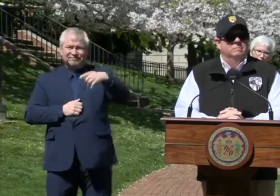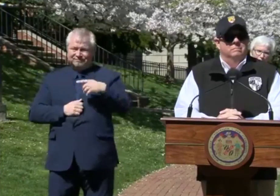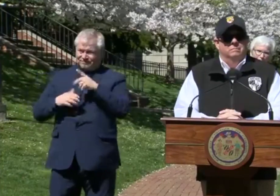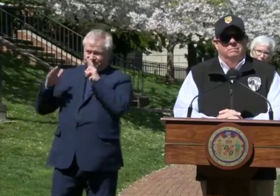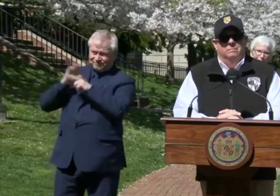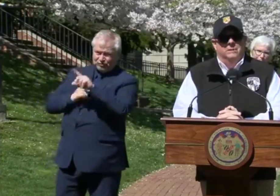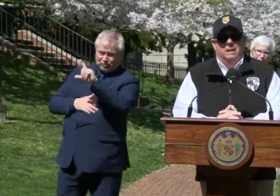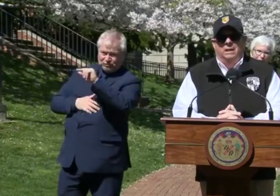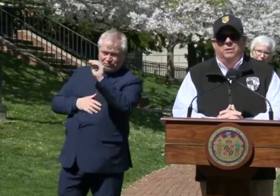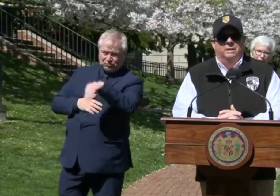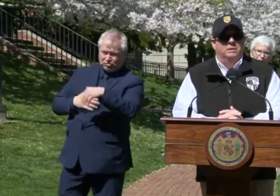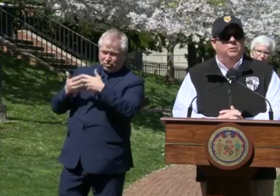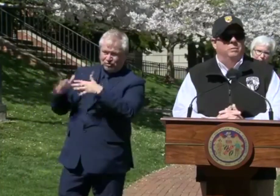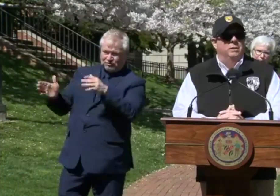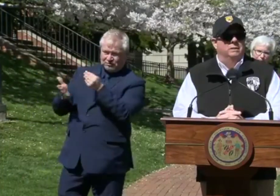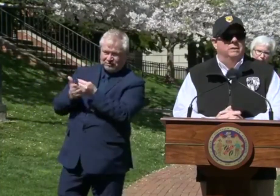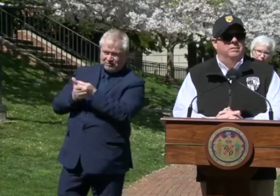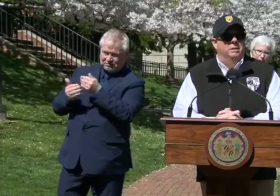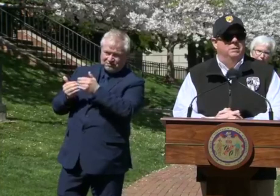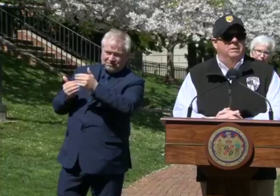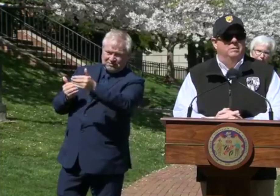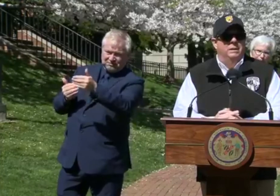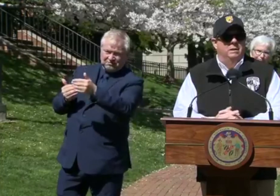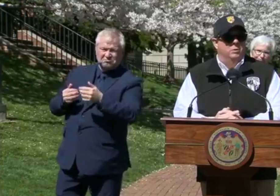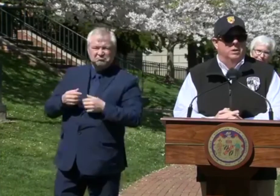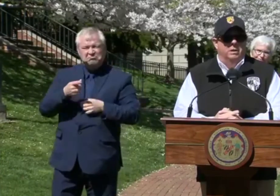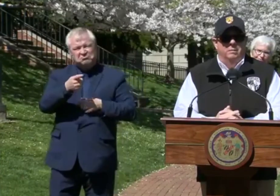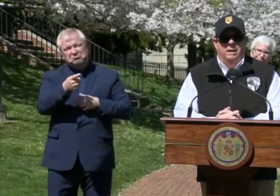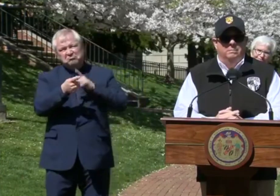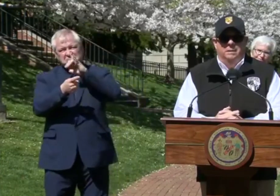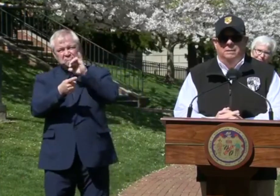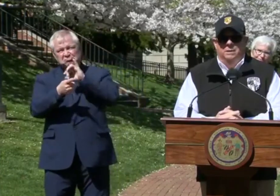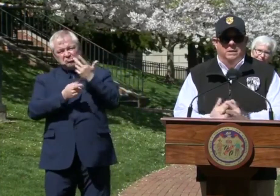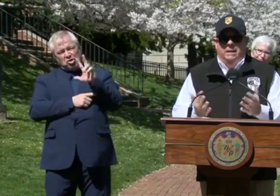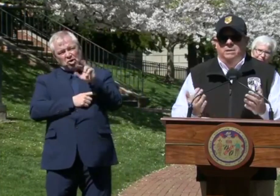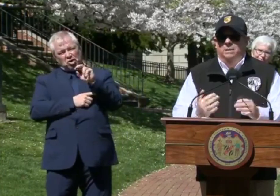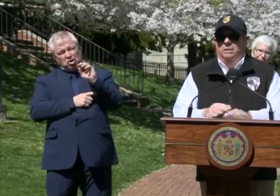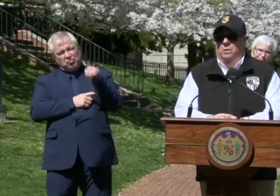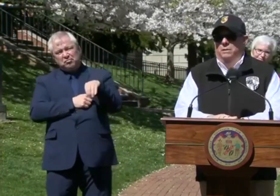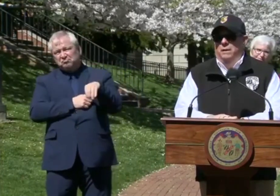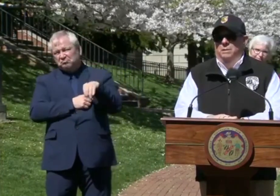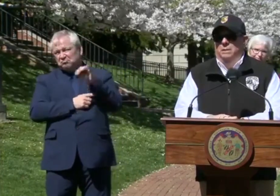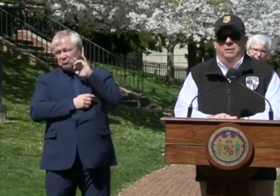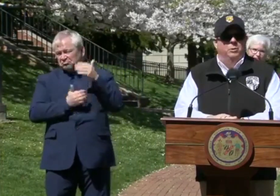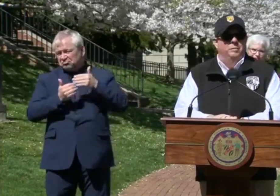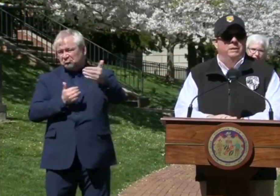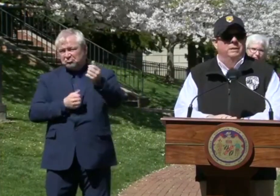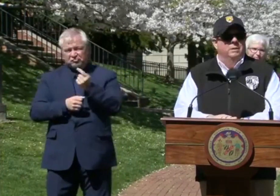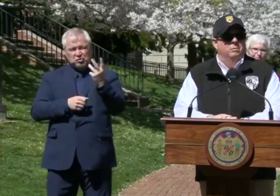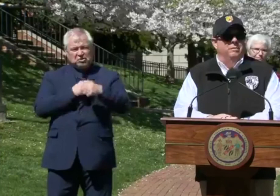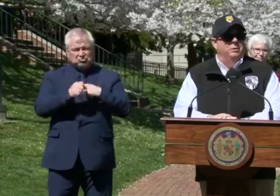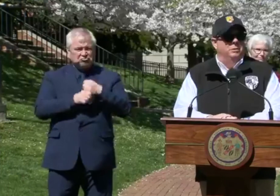state in the coming year. Do you think I don't think that's too unrealistic of a number. I mean, we're talking about nationally 25%